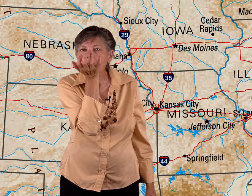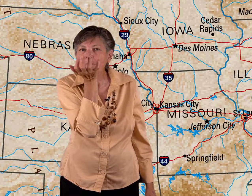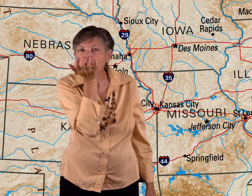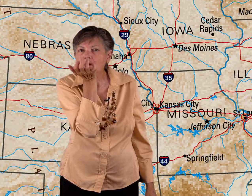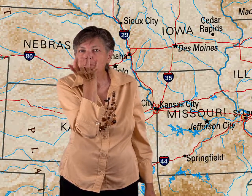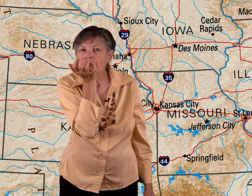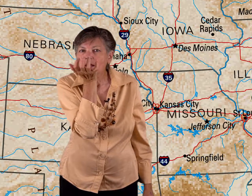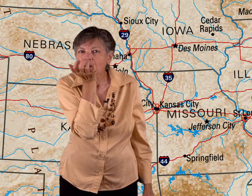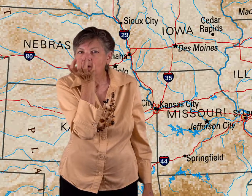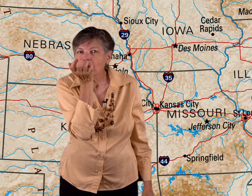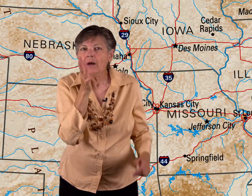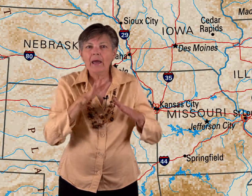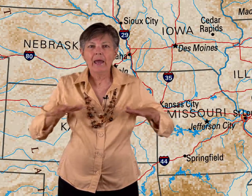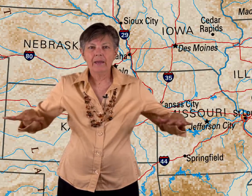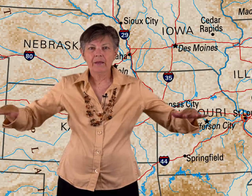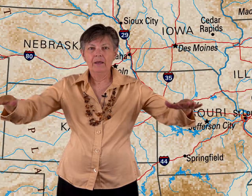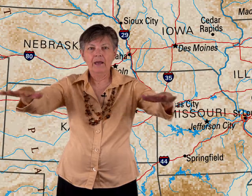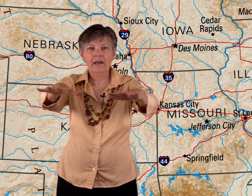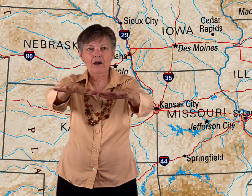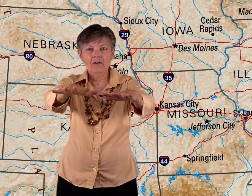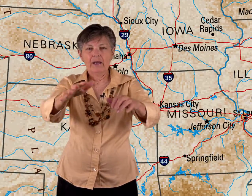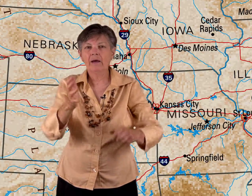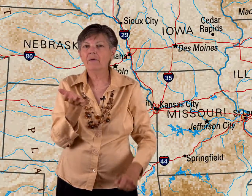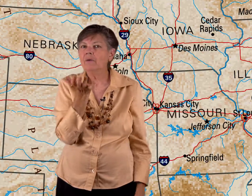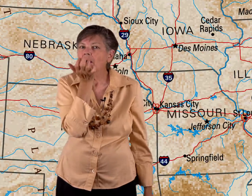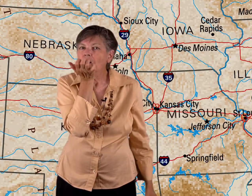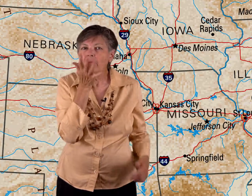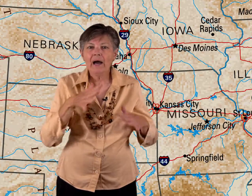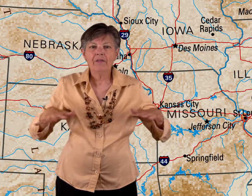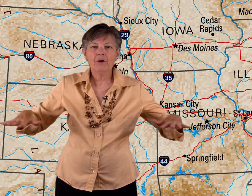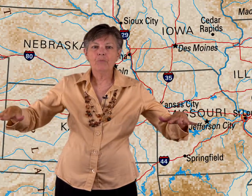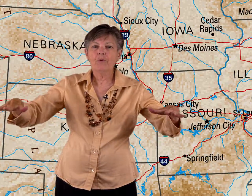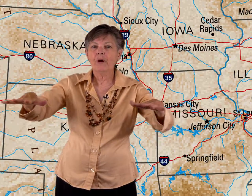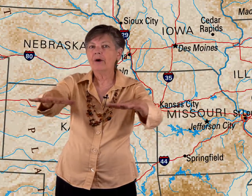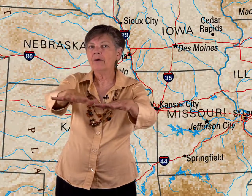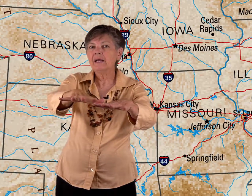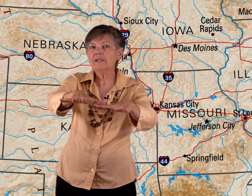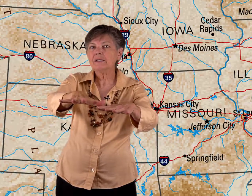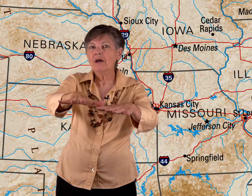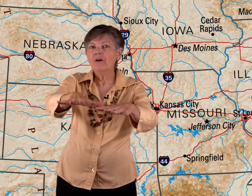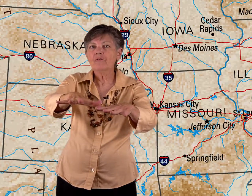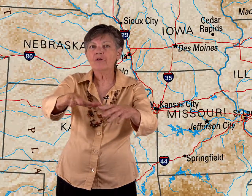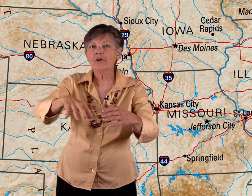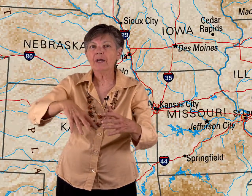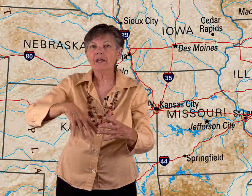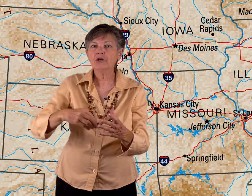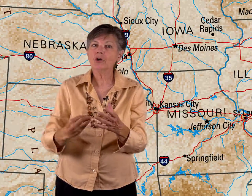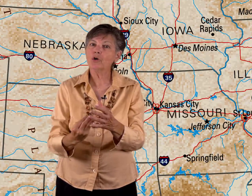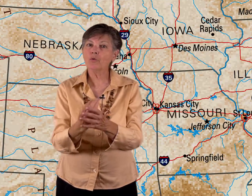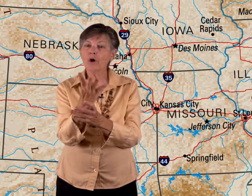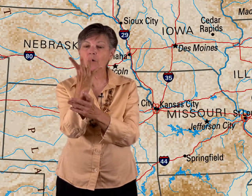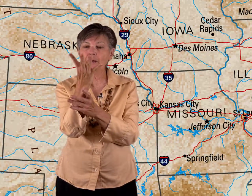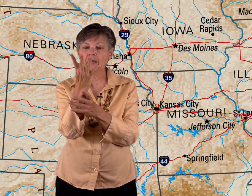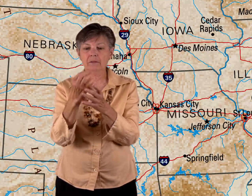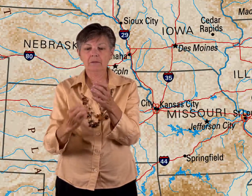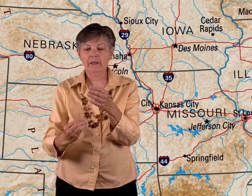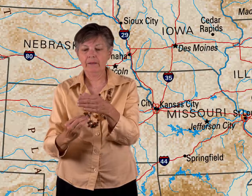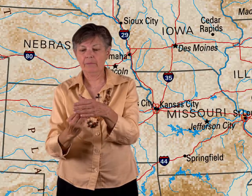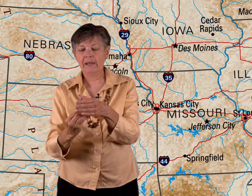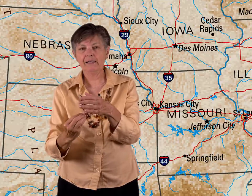up here and an area. By the prairies, verdant, growing, like the plants